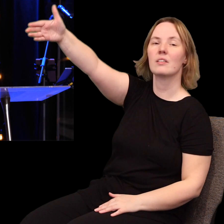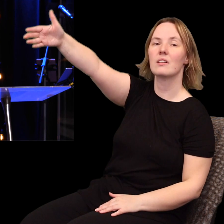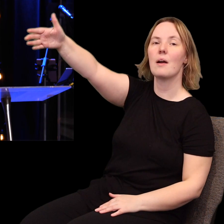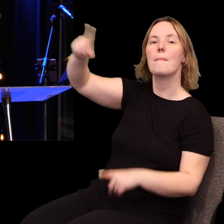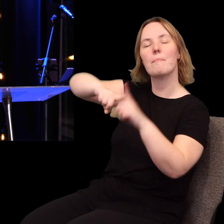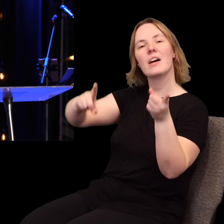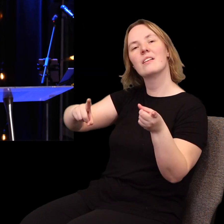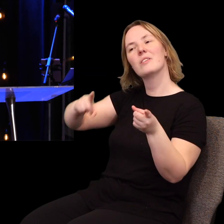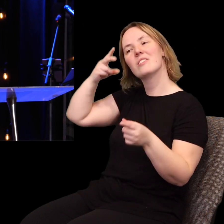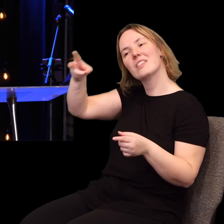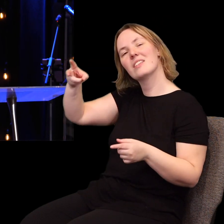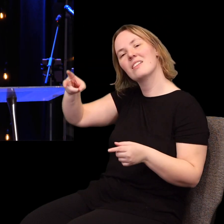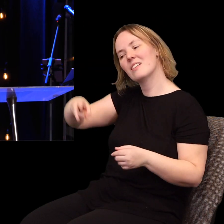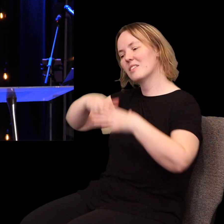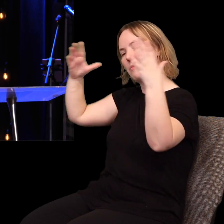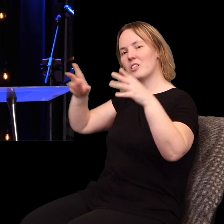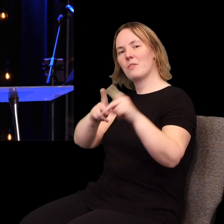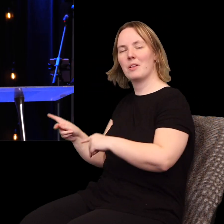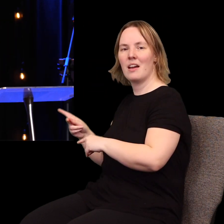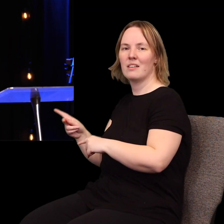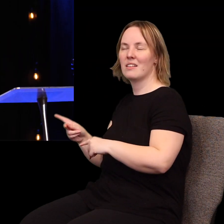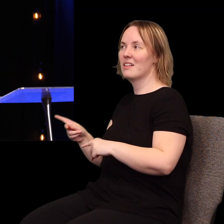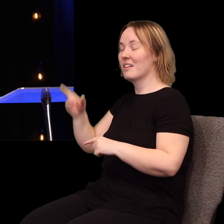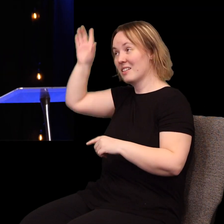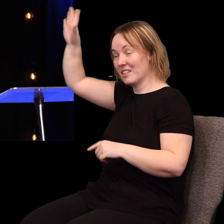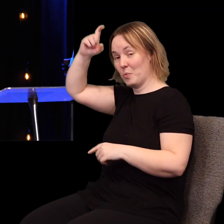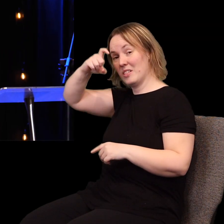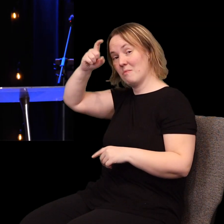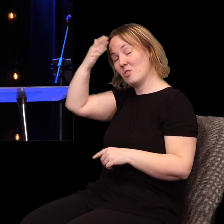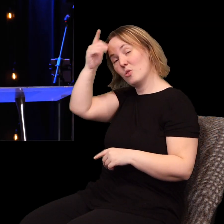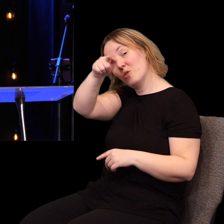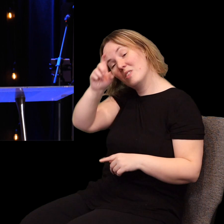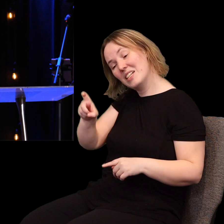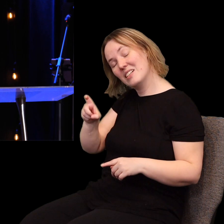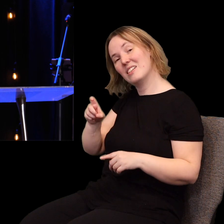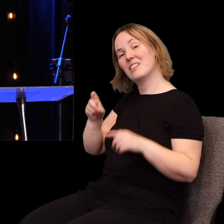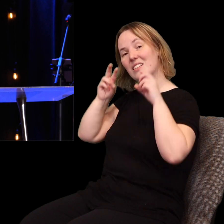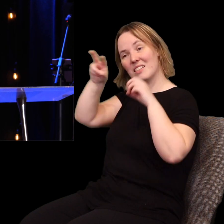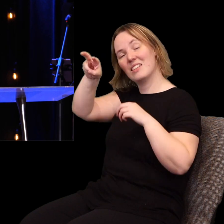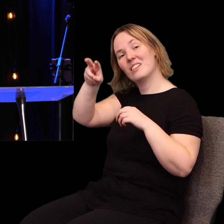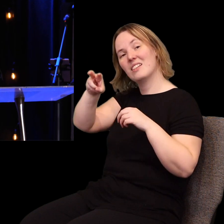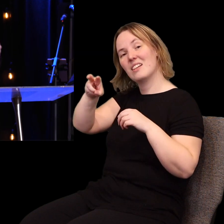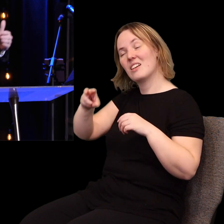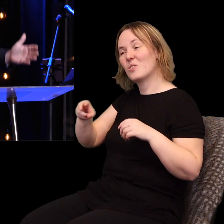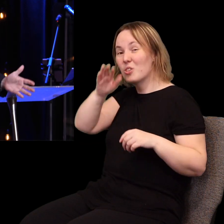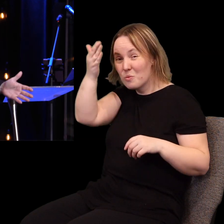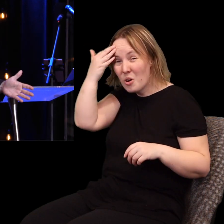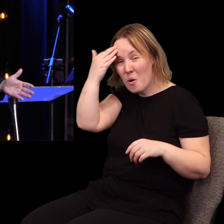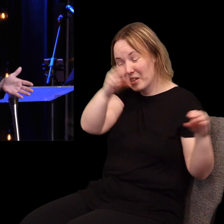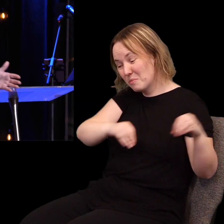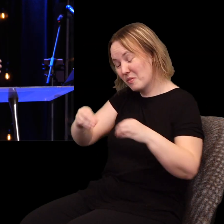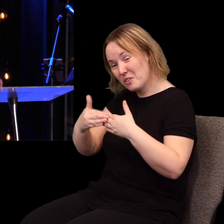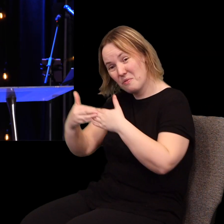there. But he wants you to see as much of the plan as he, in his wisdom, knows you need to see, because he wants you to know that he's moving you